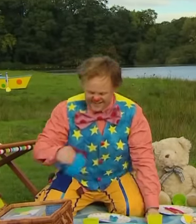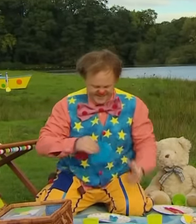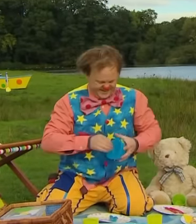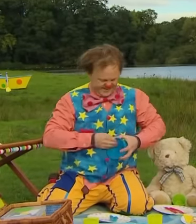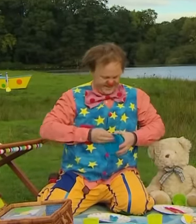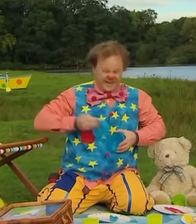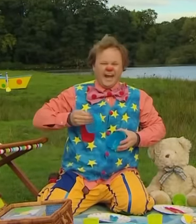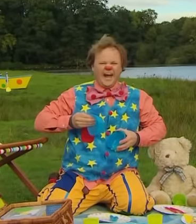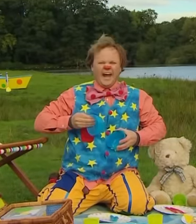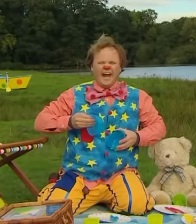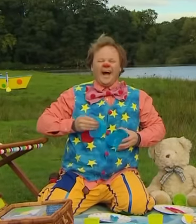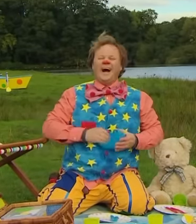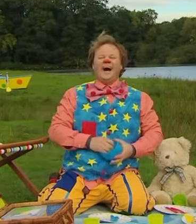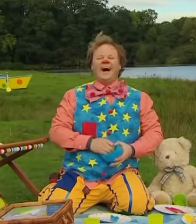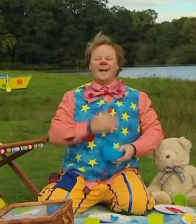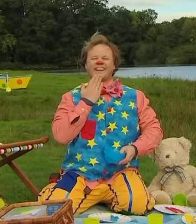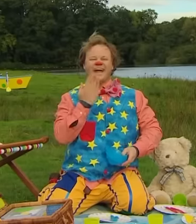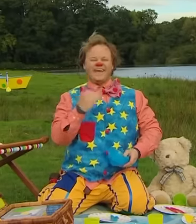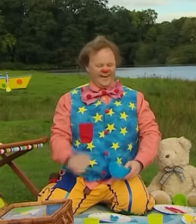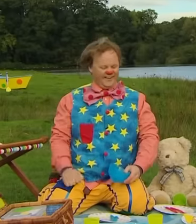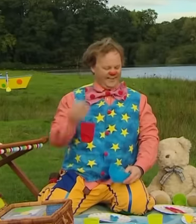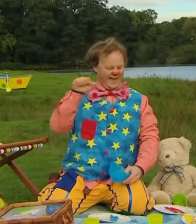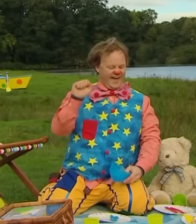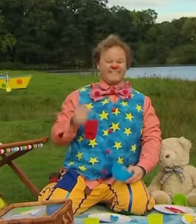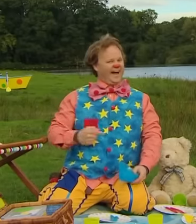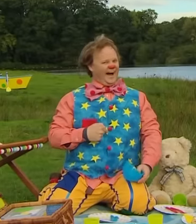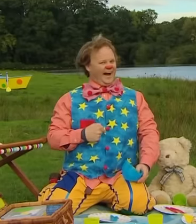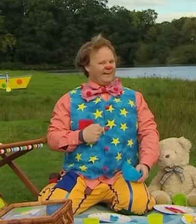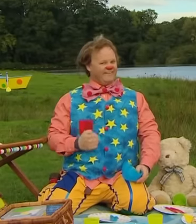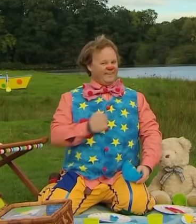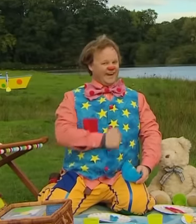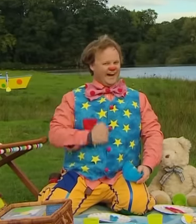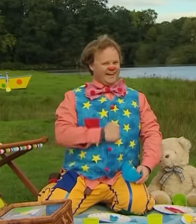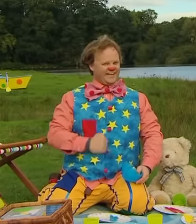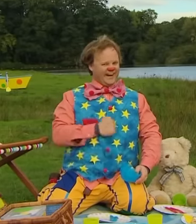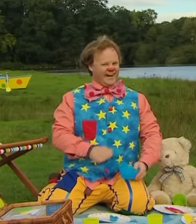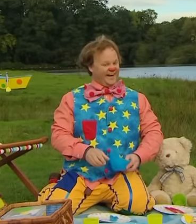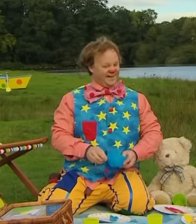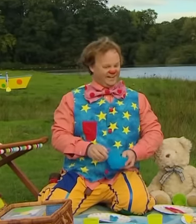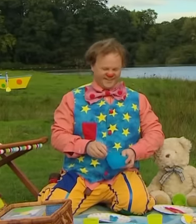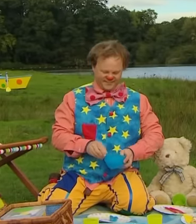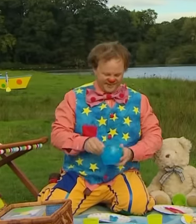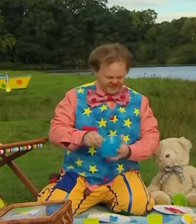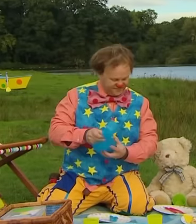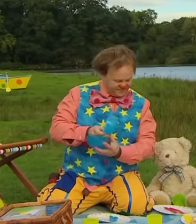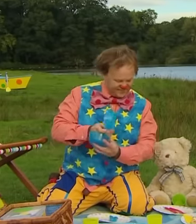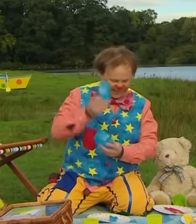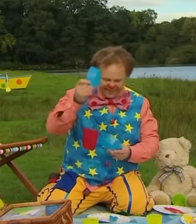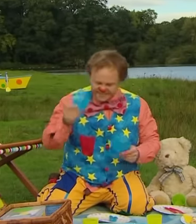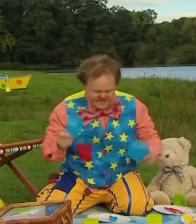great picnic, Mr. Tumble. Oh, thank you. Yes, I'm very hungry. Are you going to eat your